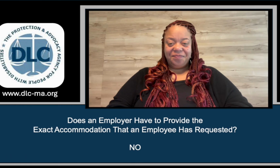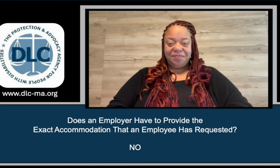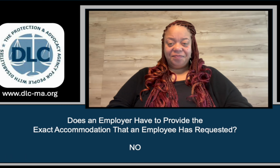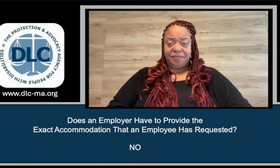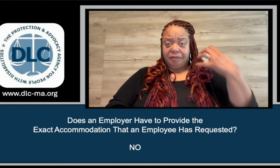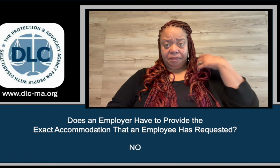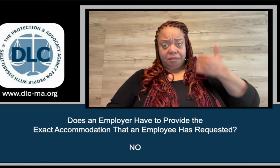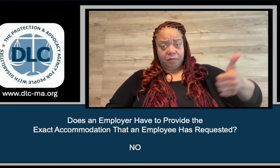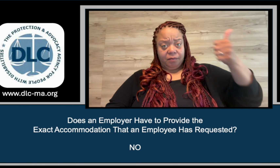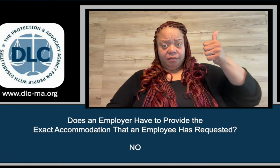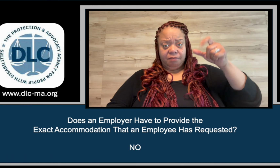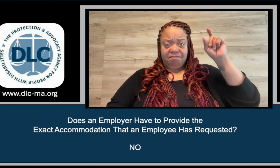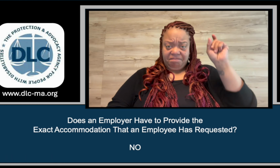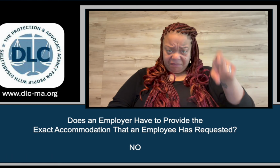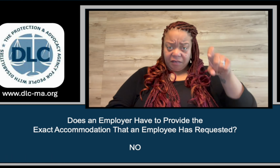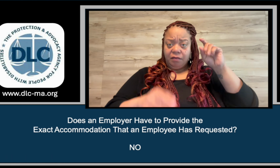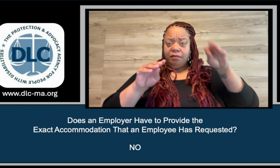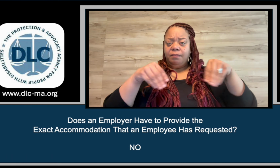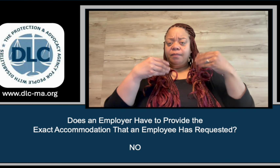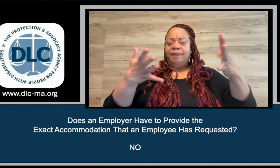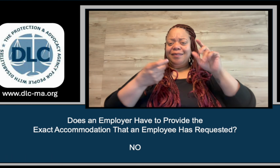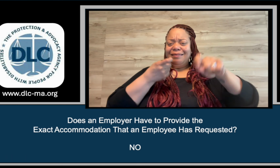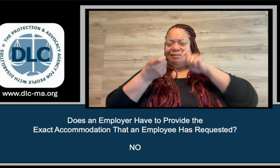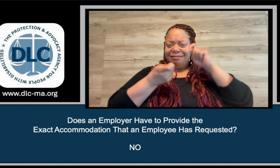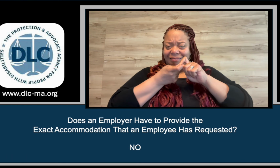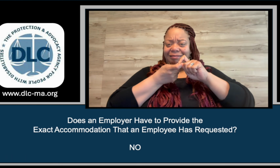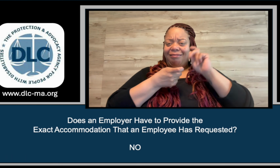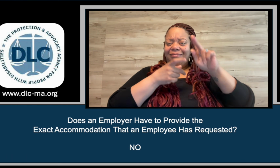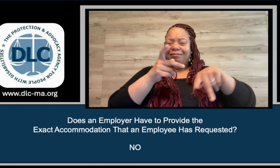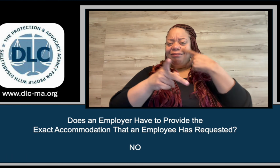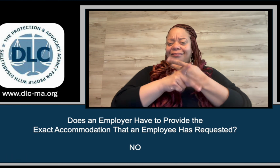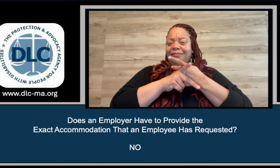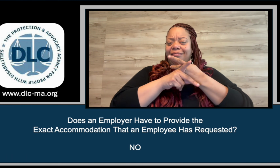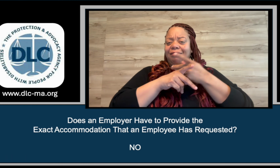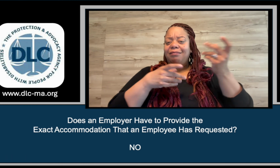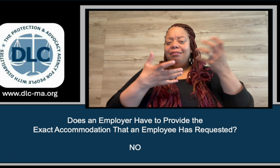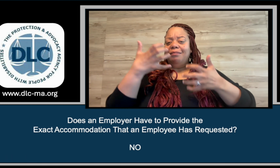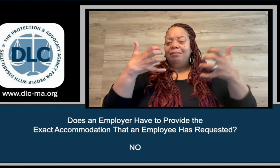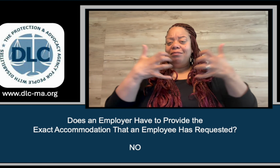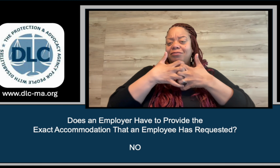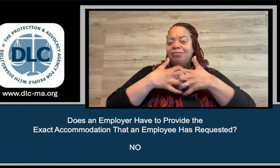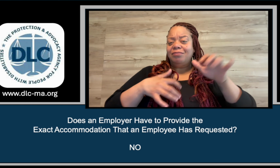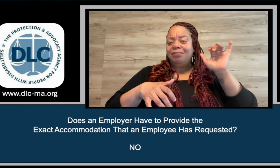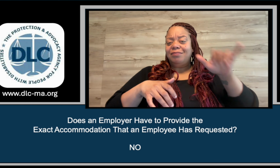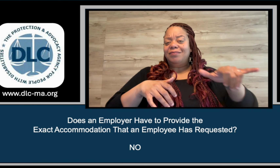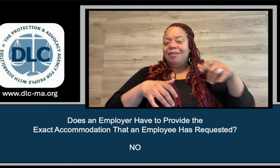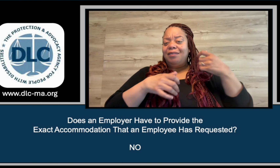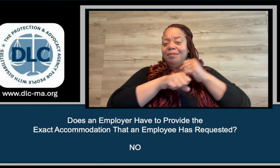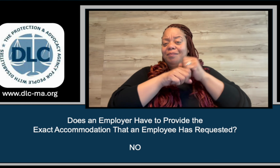Does an employer have to provide the exact accommodation that an employee has requested?